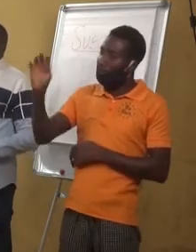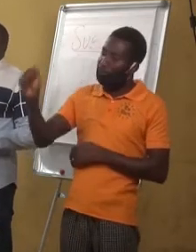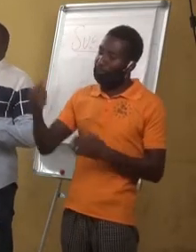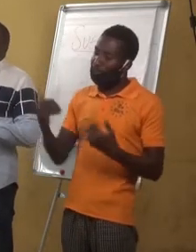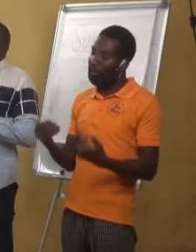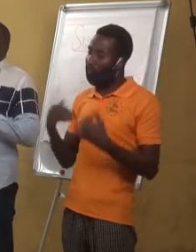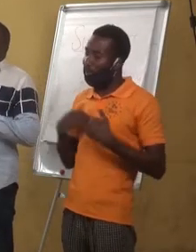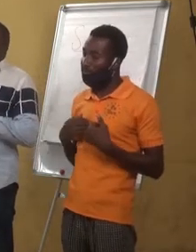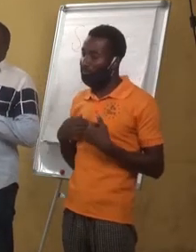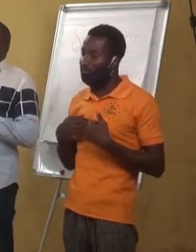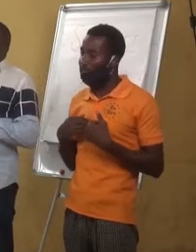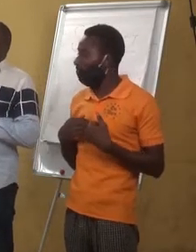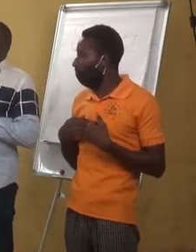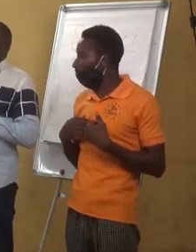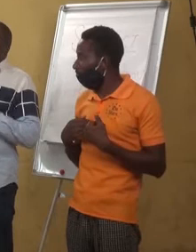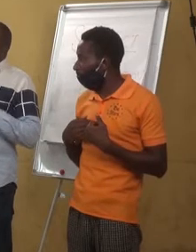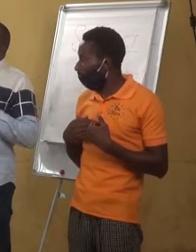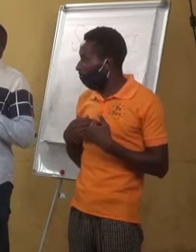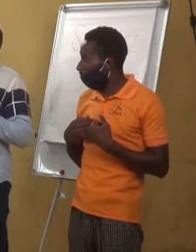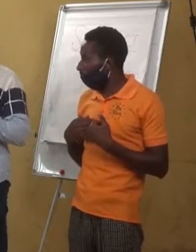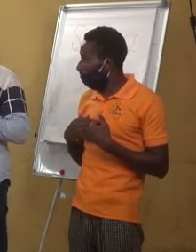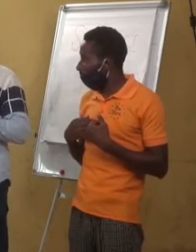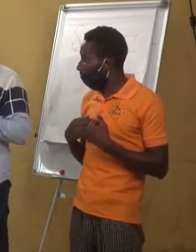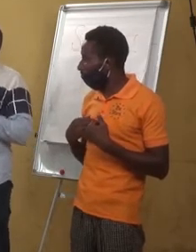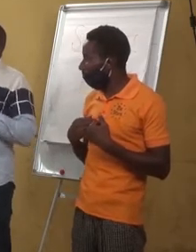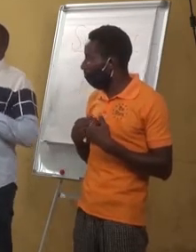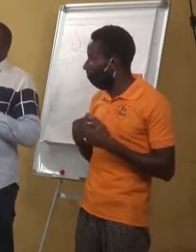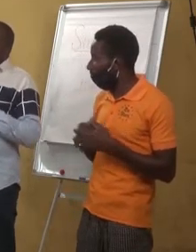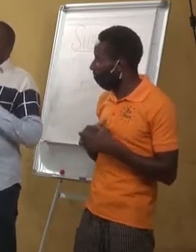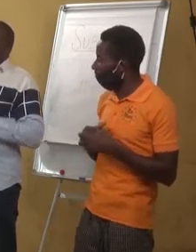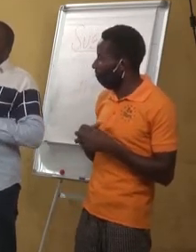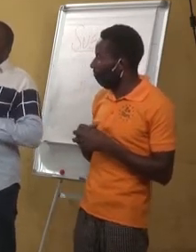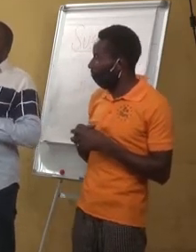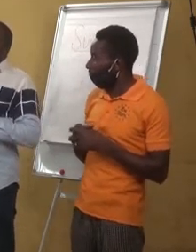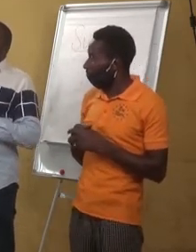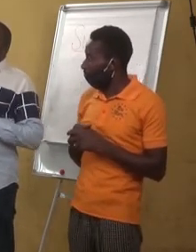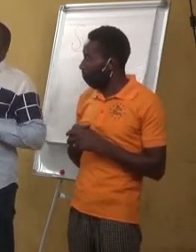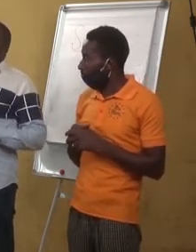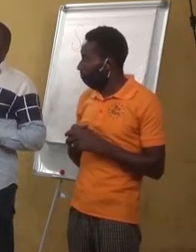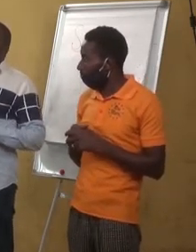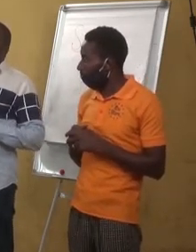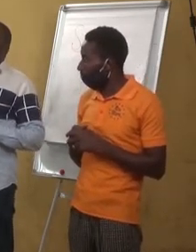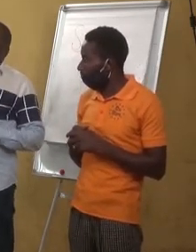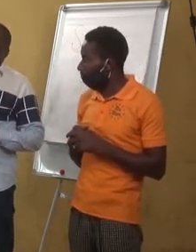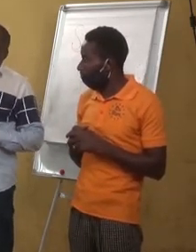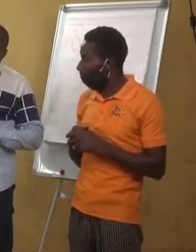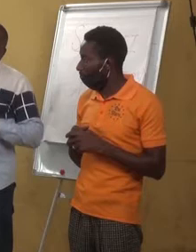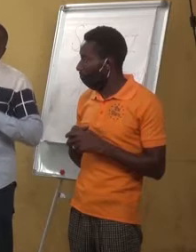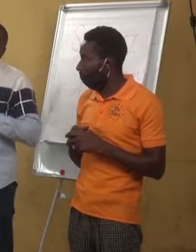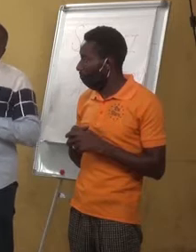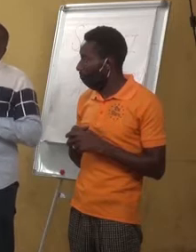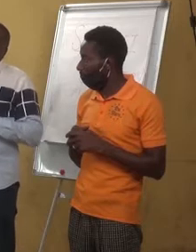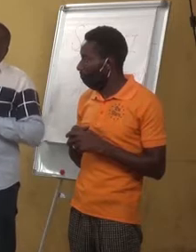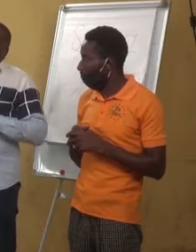has, you recall that in our knowledge of electronic configuration, we made mention that each time we're talking about the number of protons